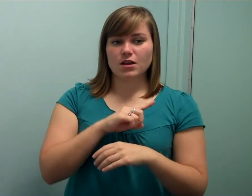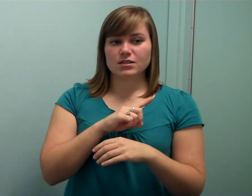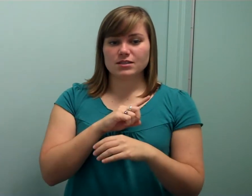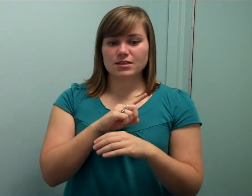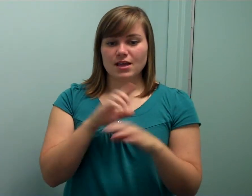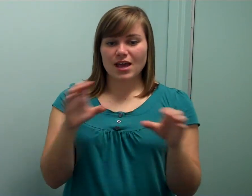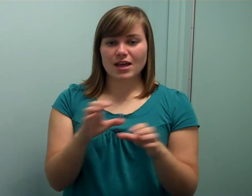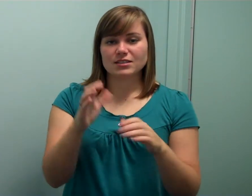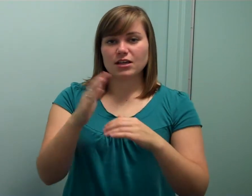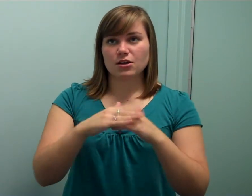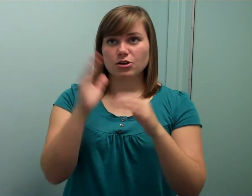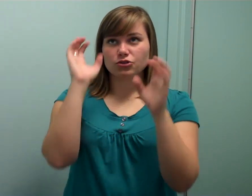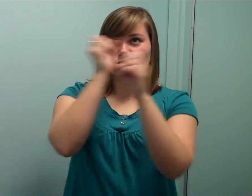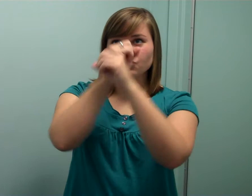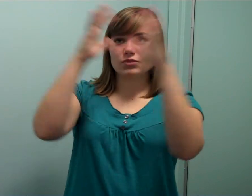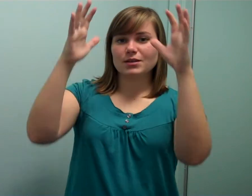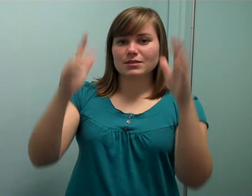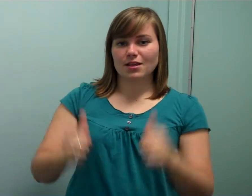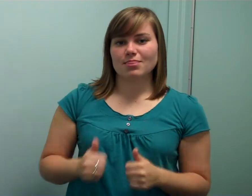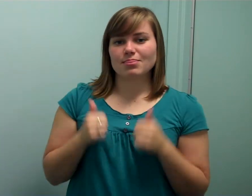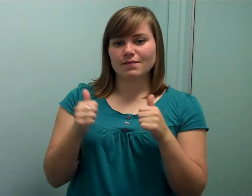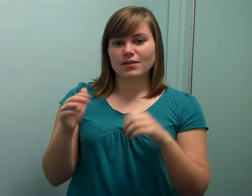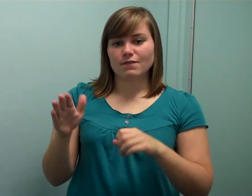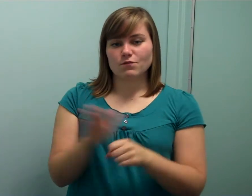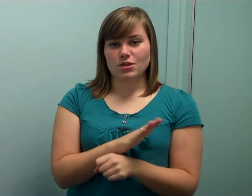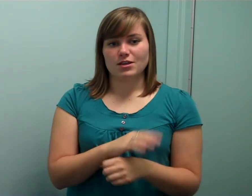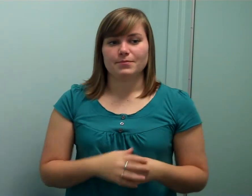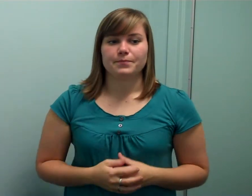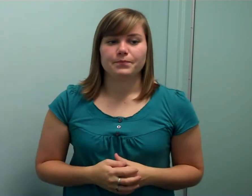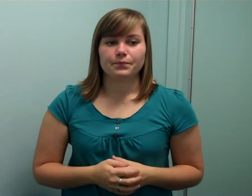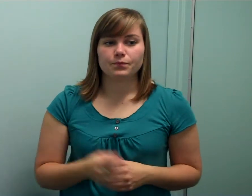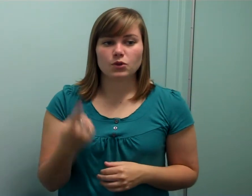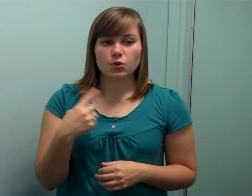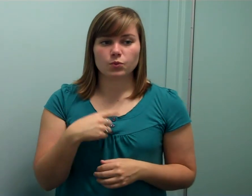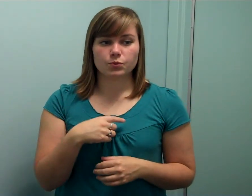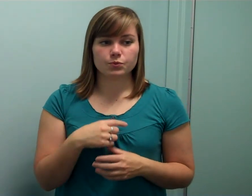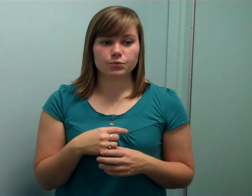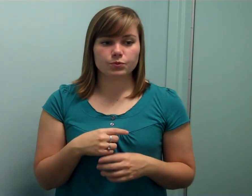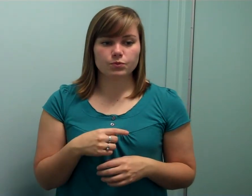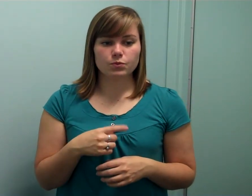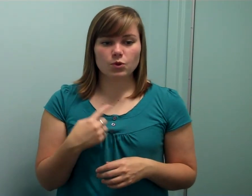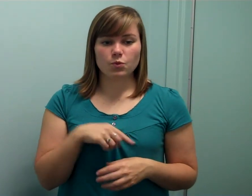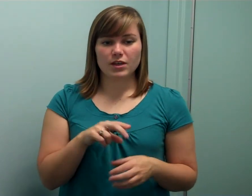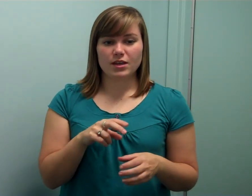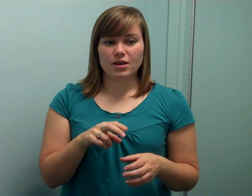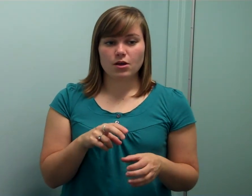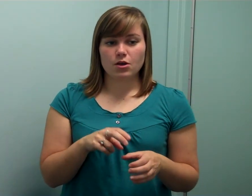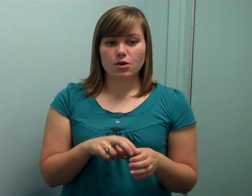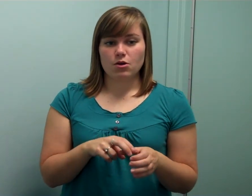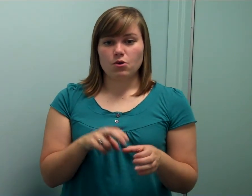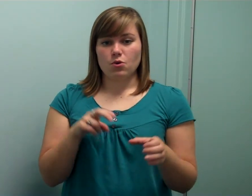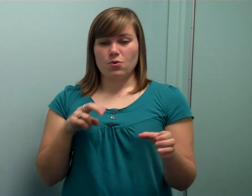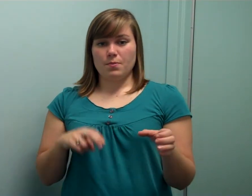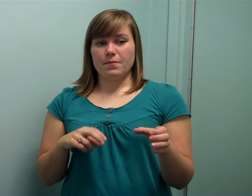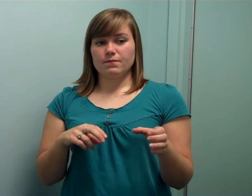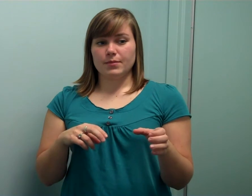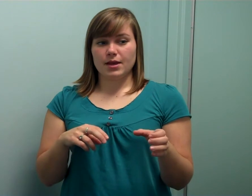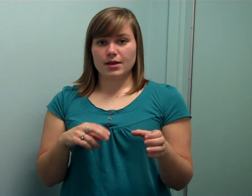dreams and living our lives fully. We hold back from participating in life fully because we are